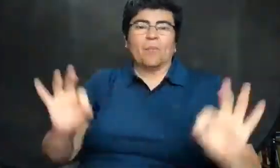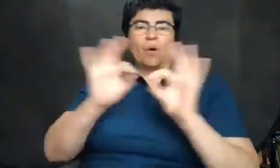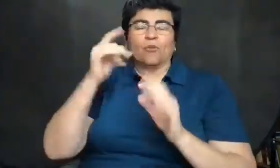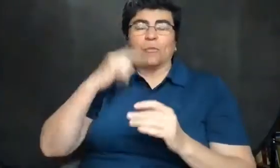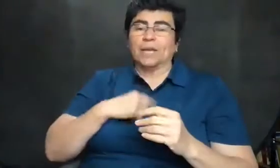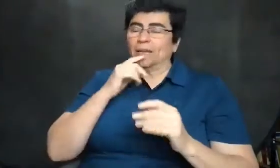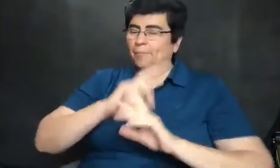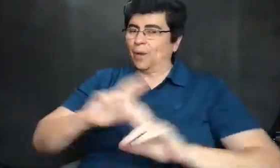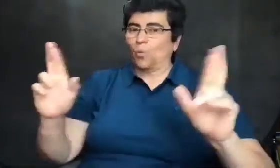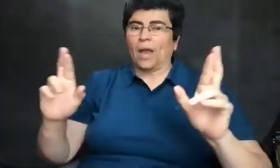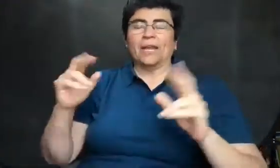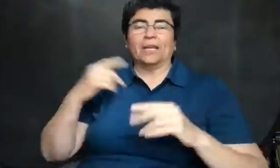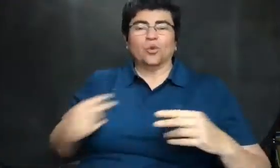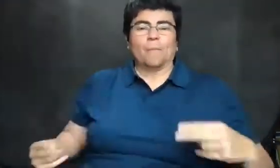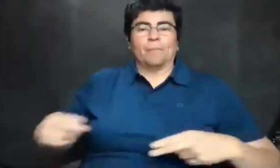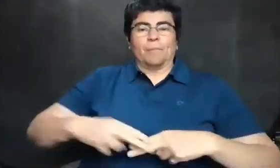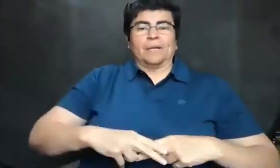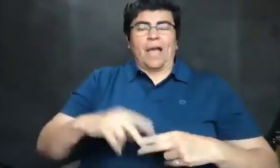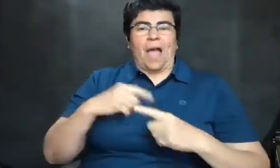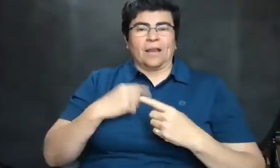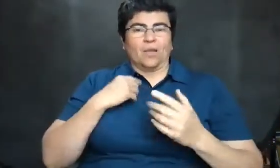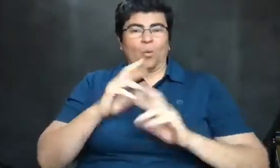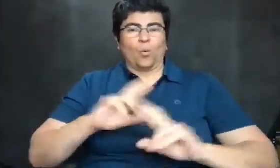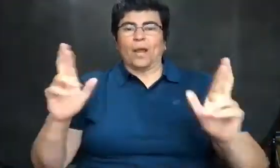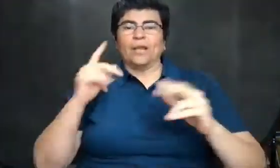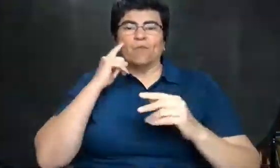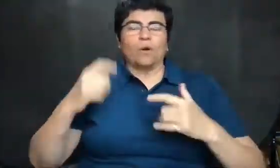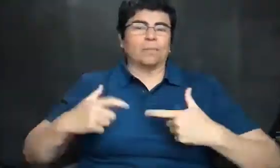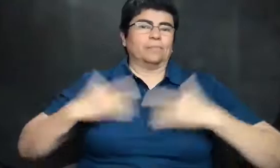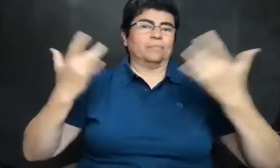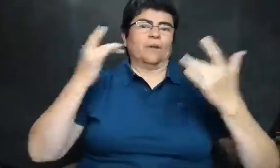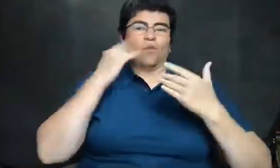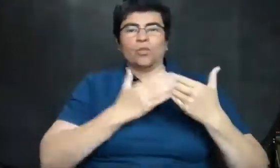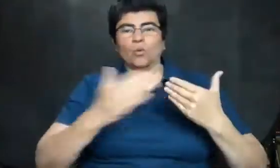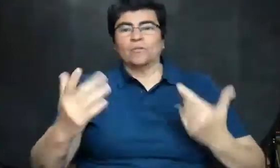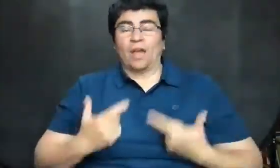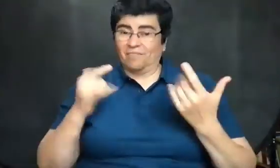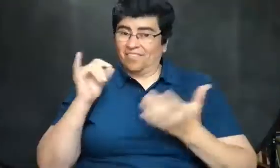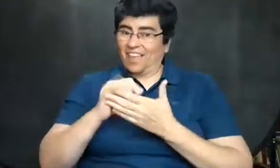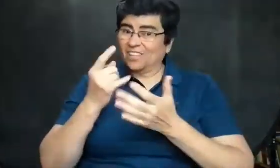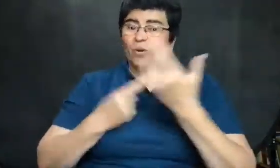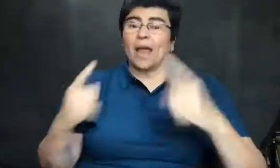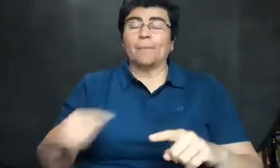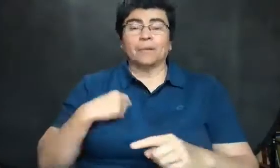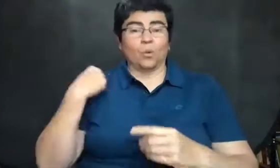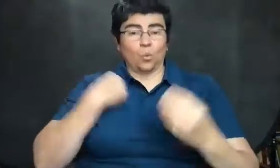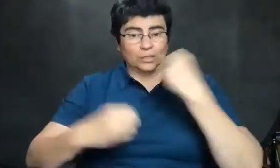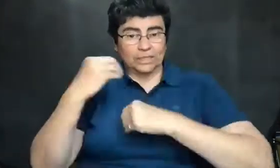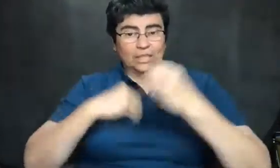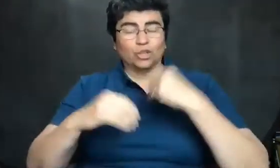life, one day at a time. And that is exactly what it has been for me. We had dinner, we went to a meeting. The very first guy that stuck his hand out to